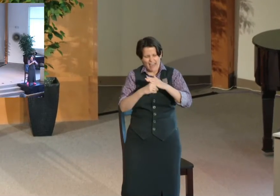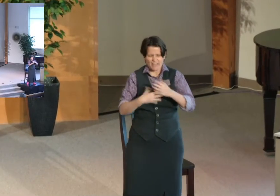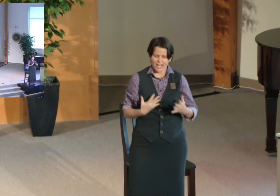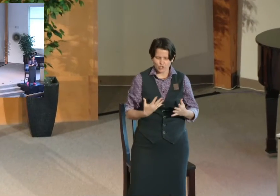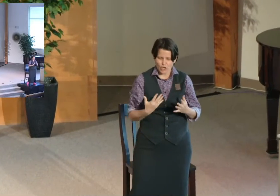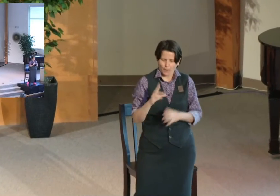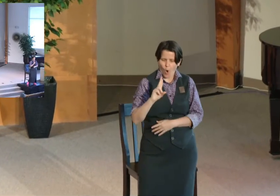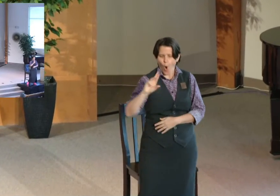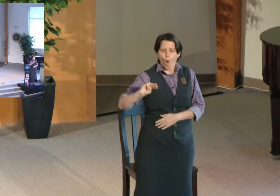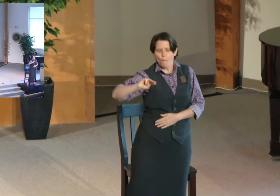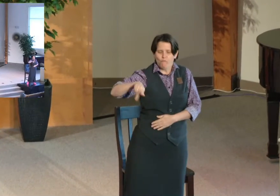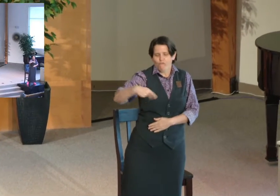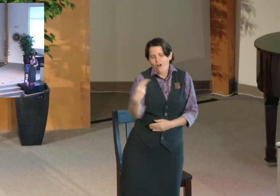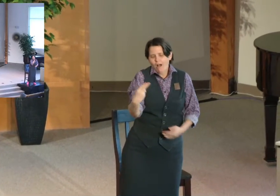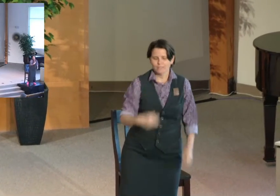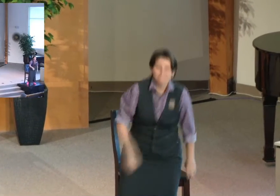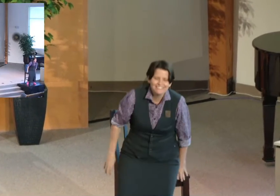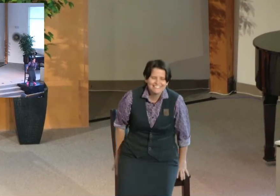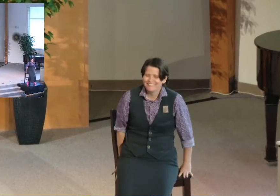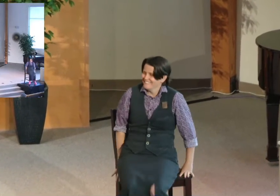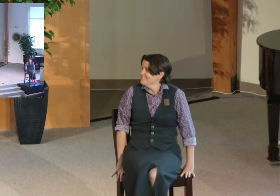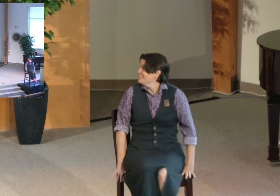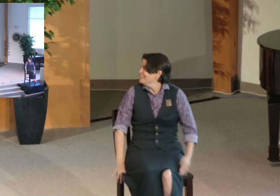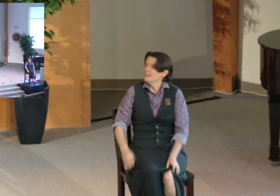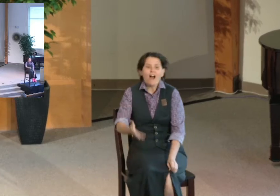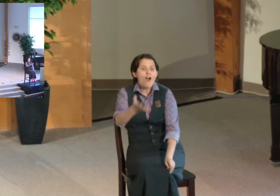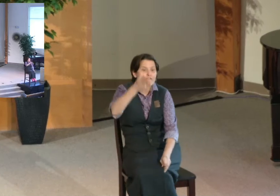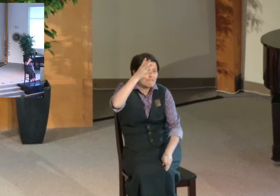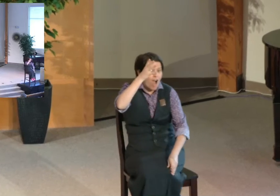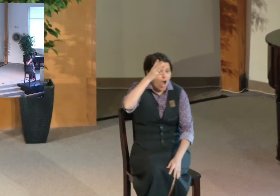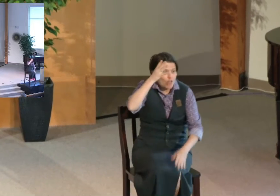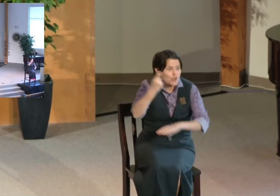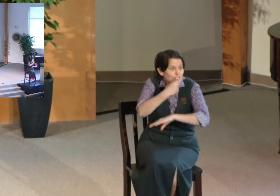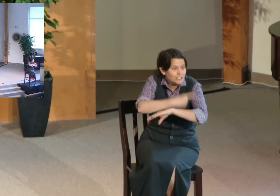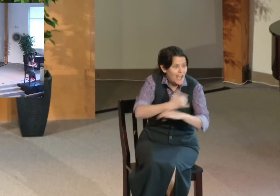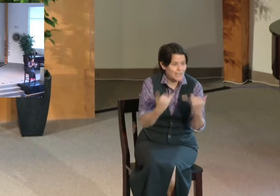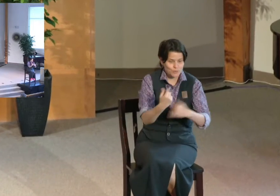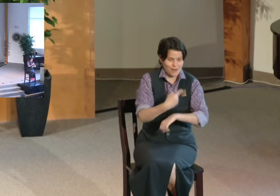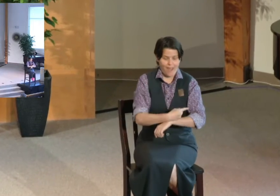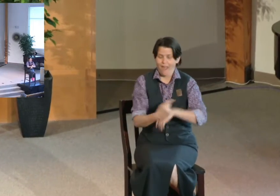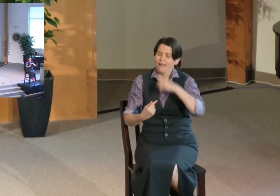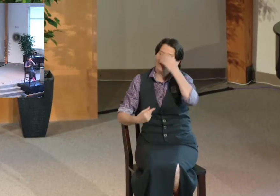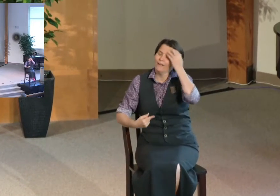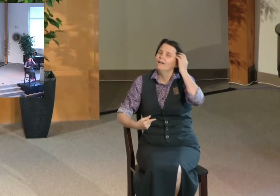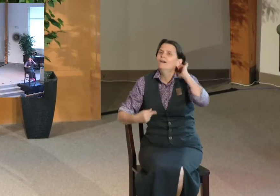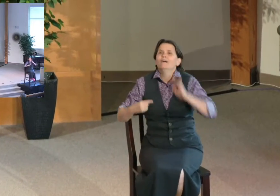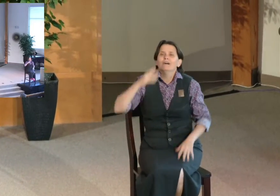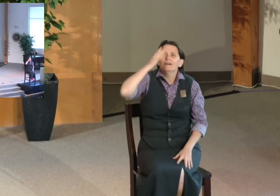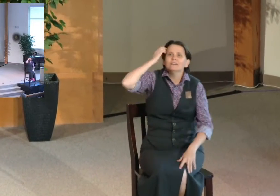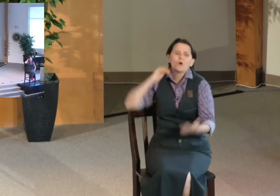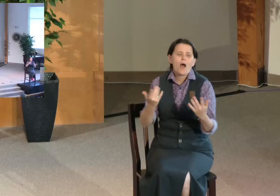Father's Day today, and so I thought we would start out with maybe a little reality check about our